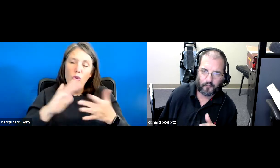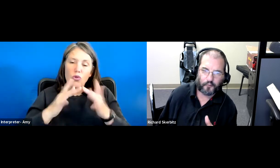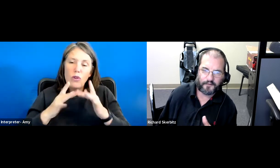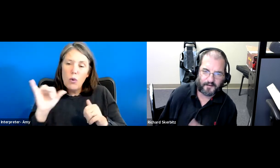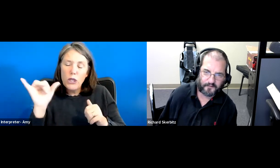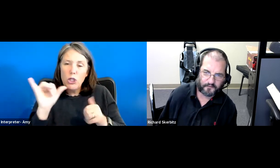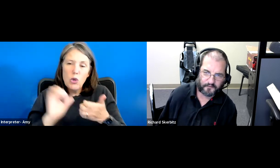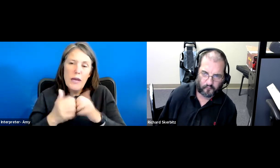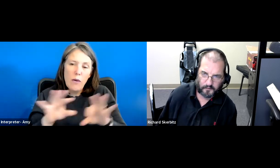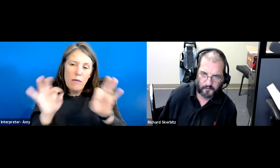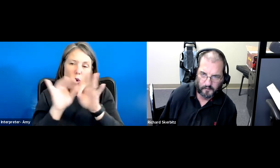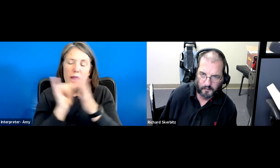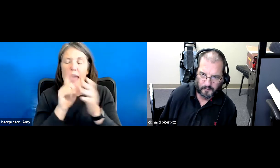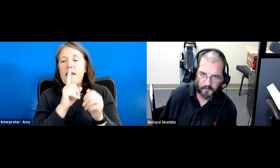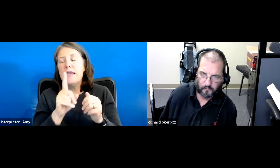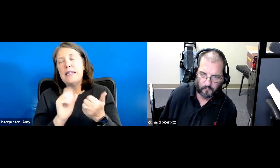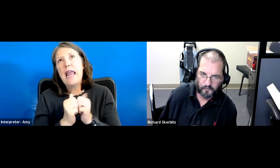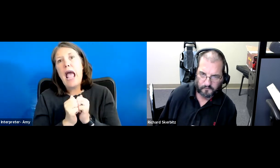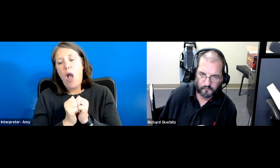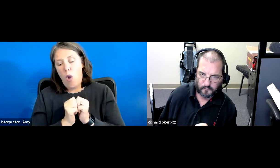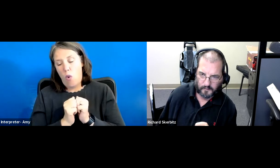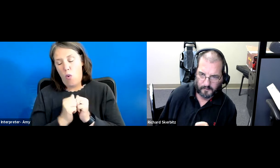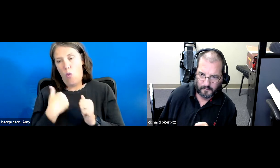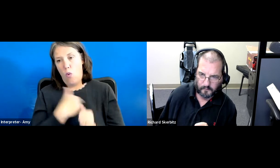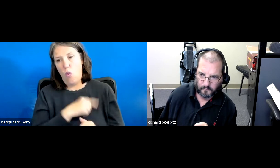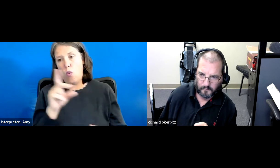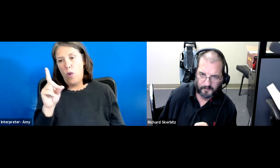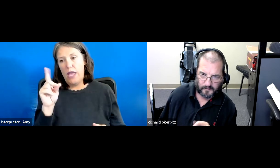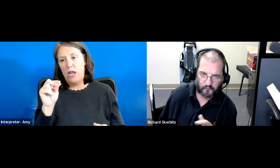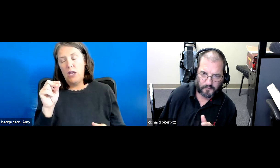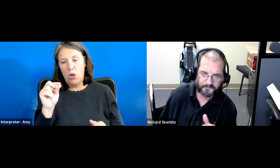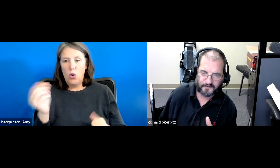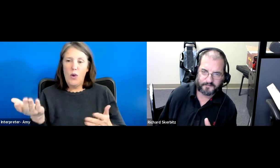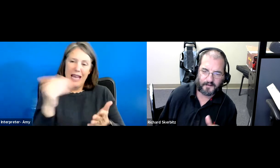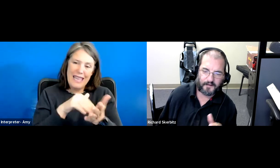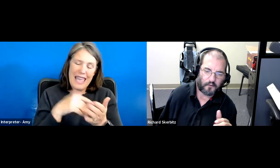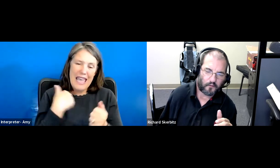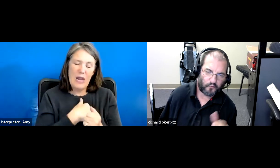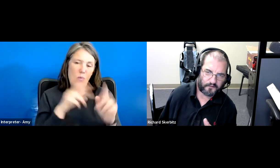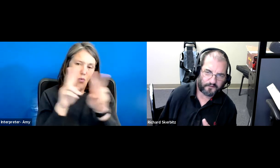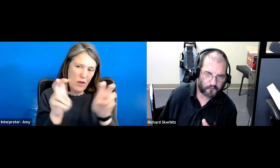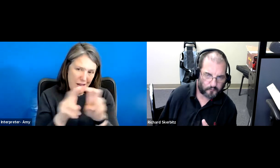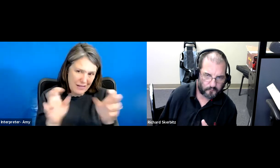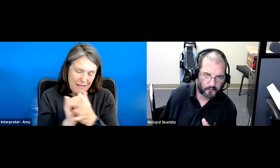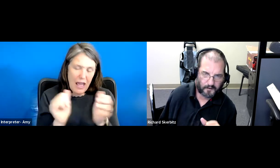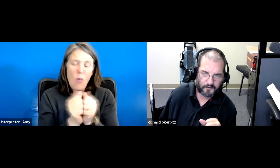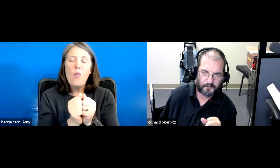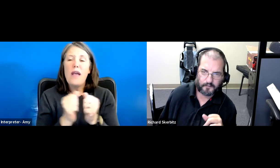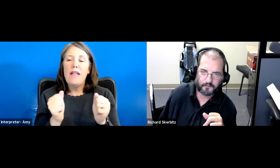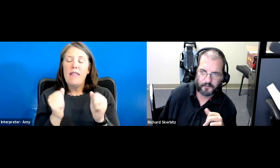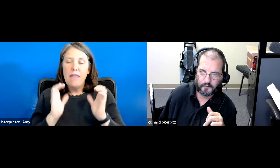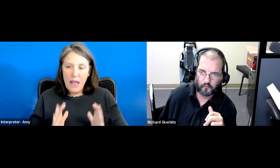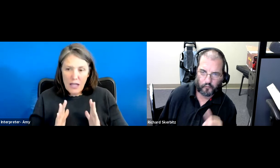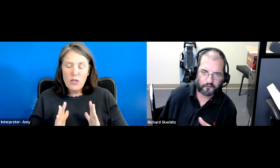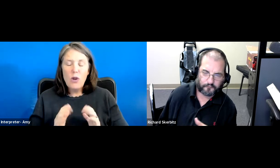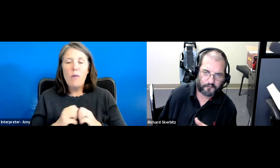how important that is. And we do, again, we assess that with the consumer